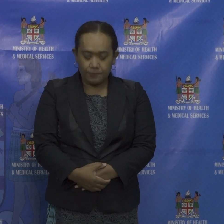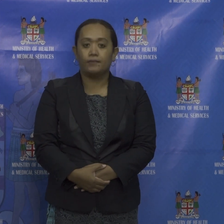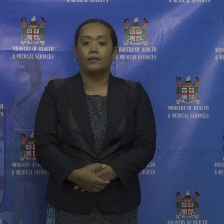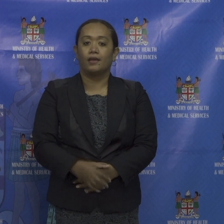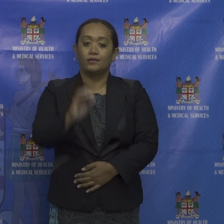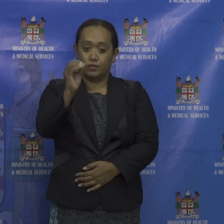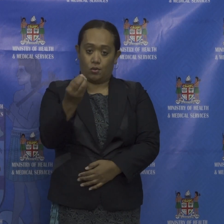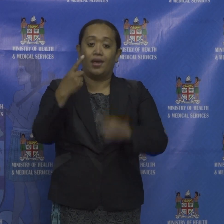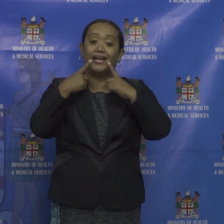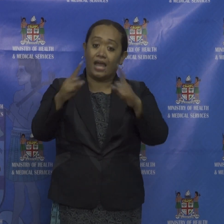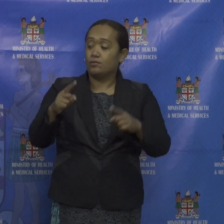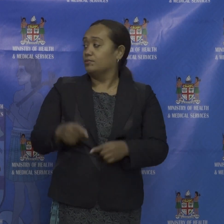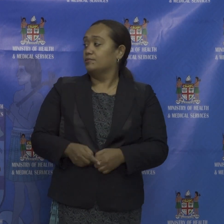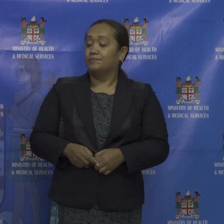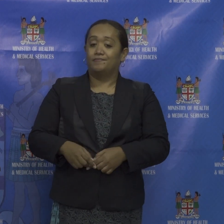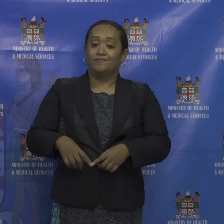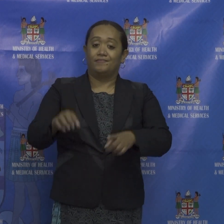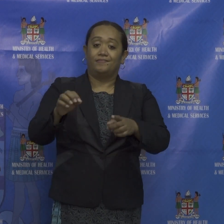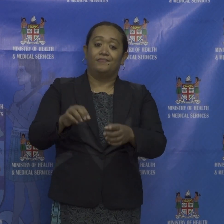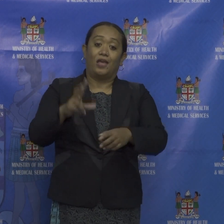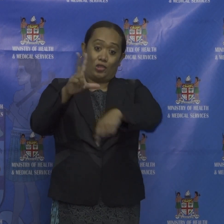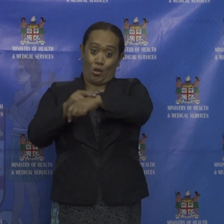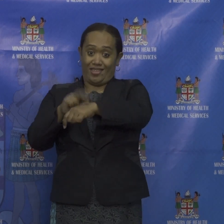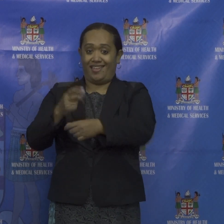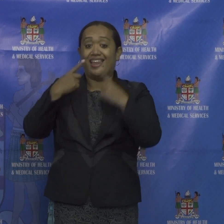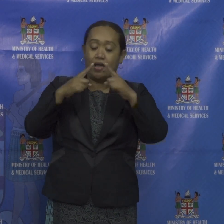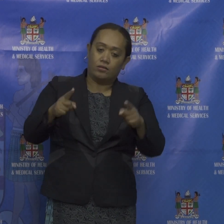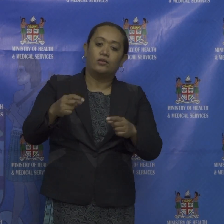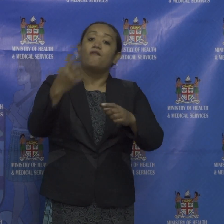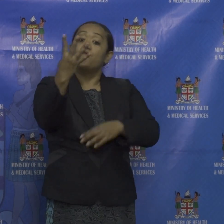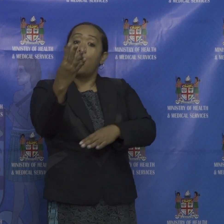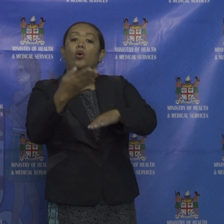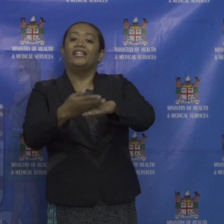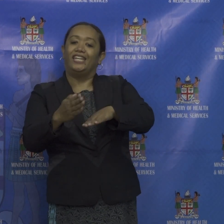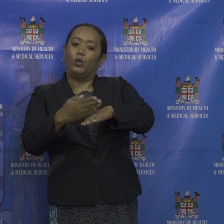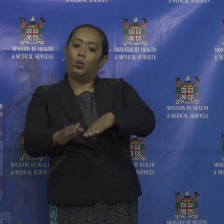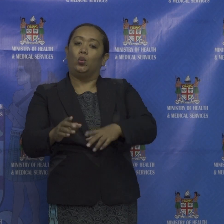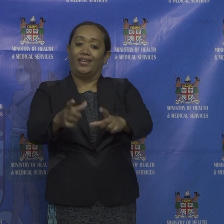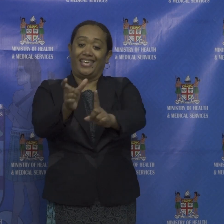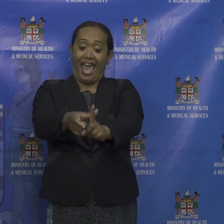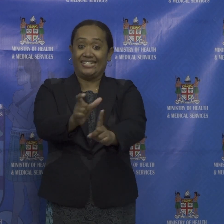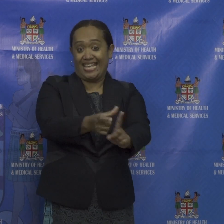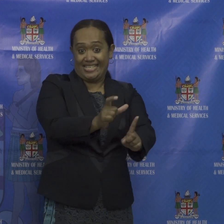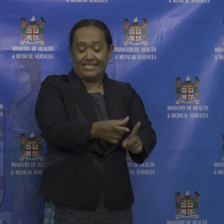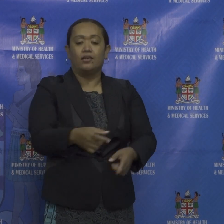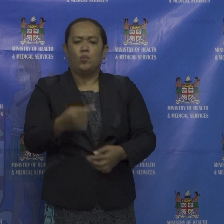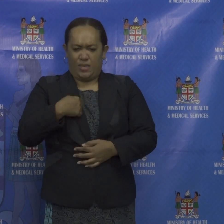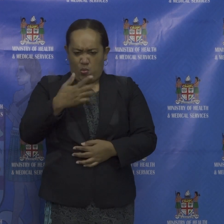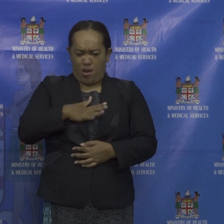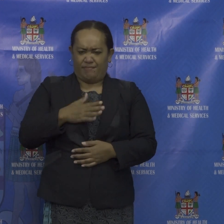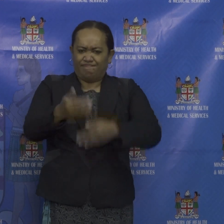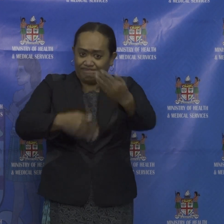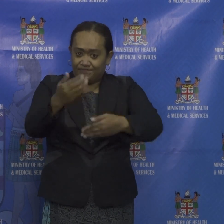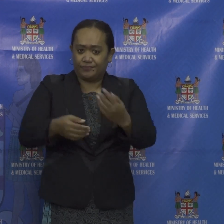So as just announced by the Permanent Secretary, we have 4 new cases to report. I will talk about the border quarantine